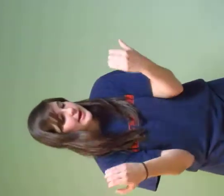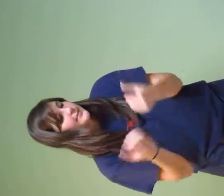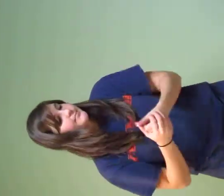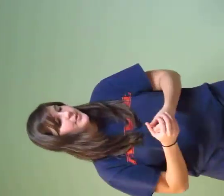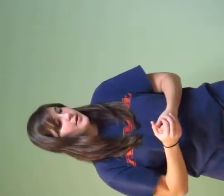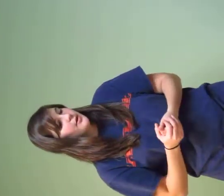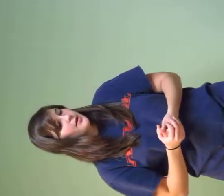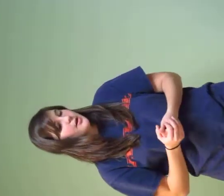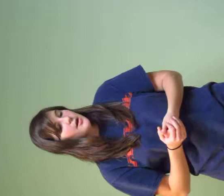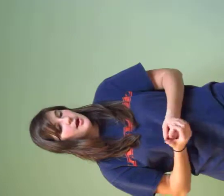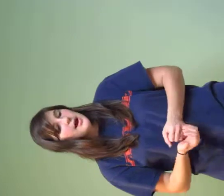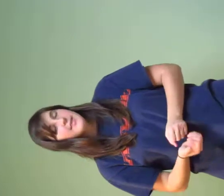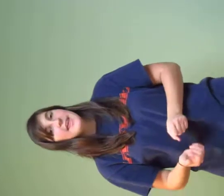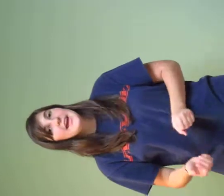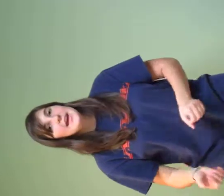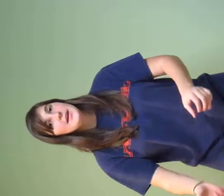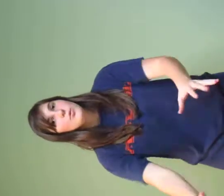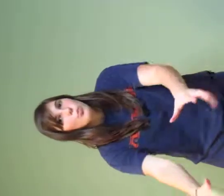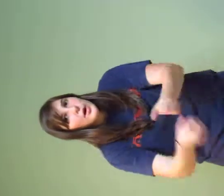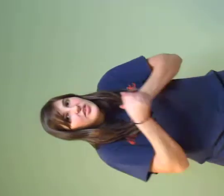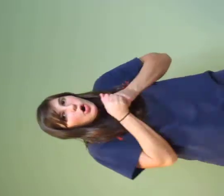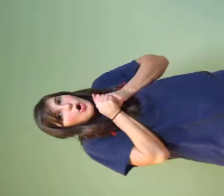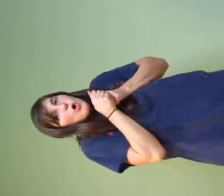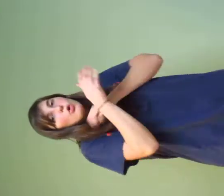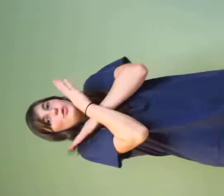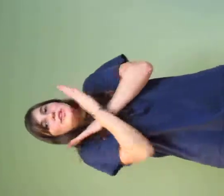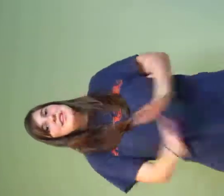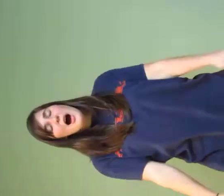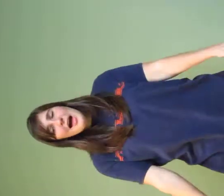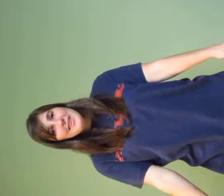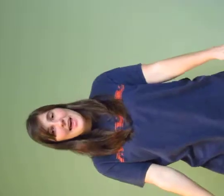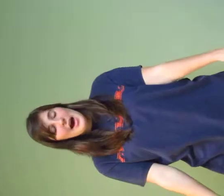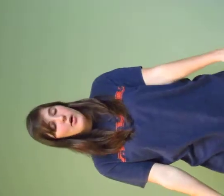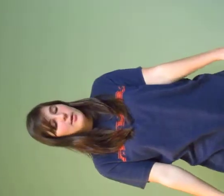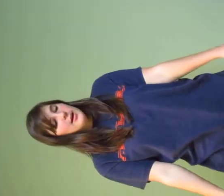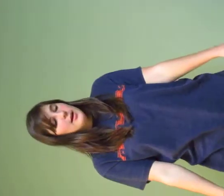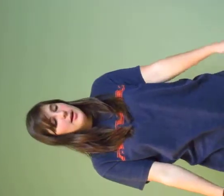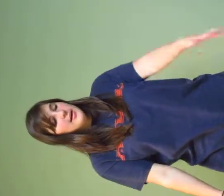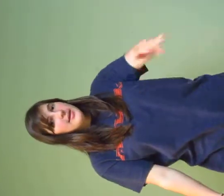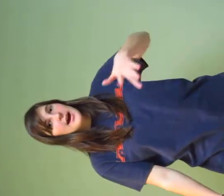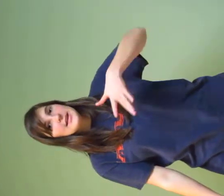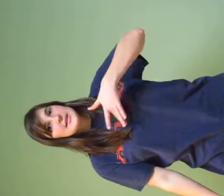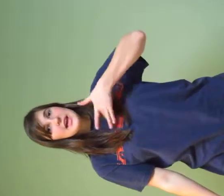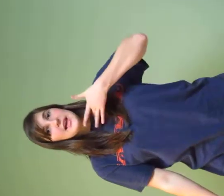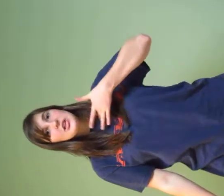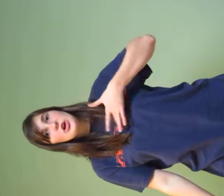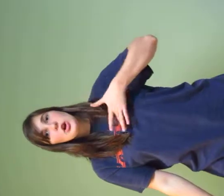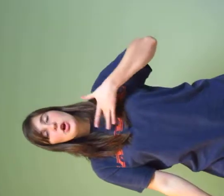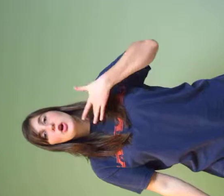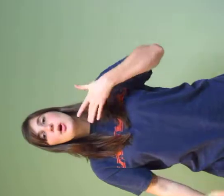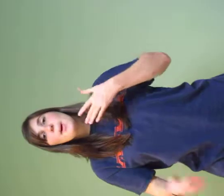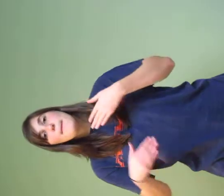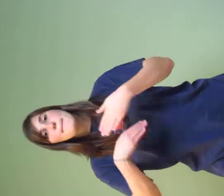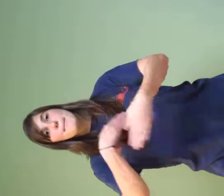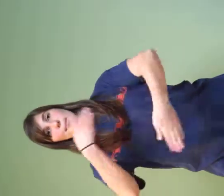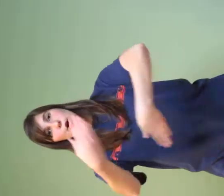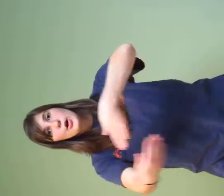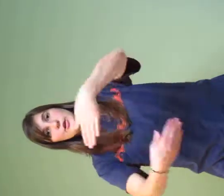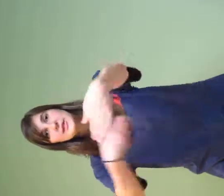again. Then withhold not thou thy tender